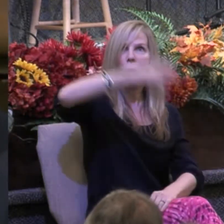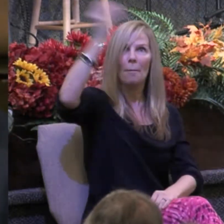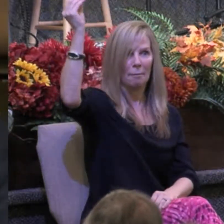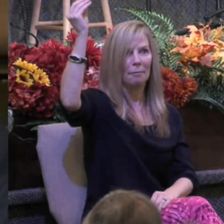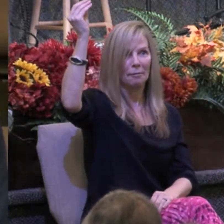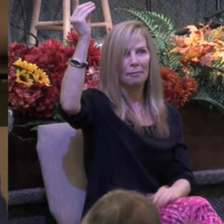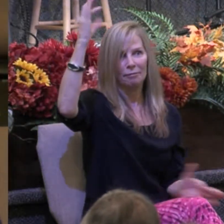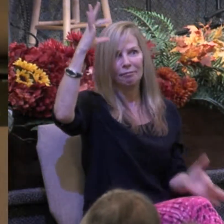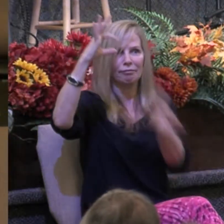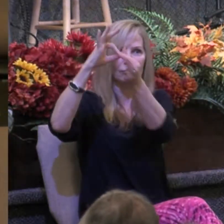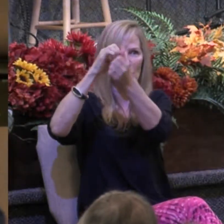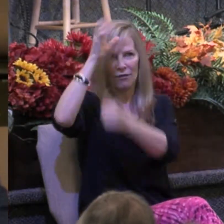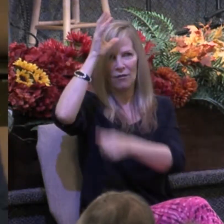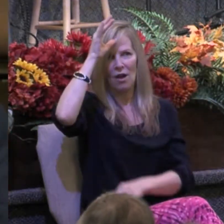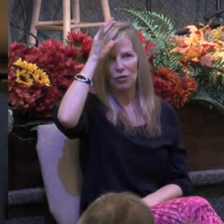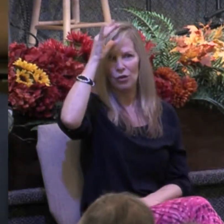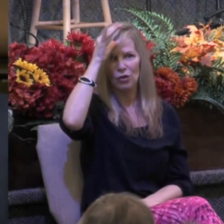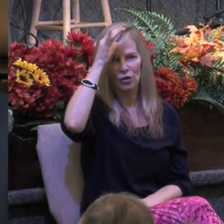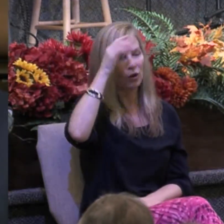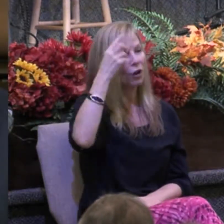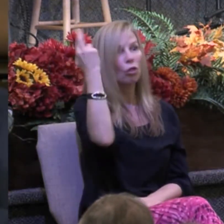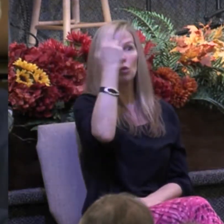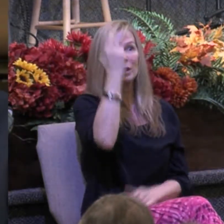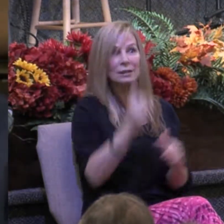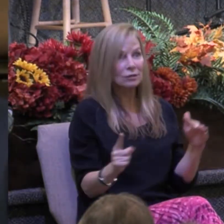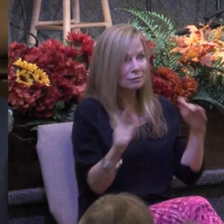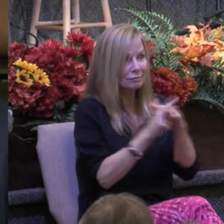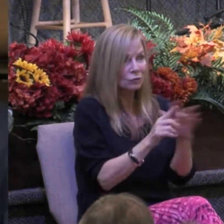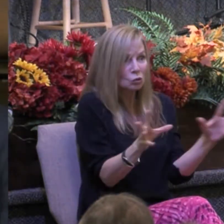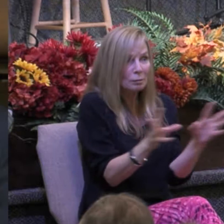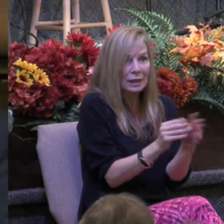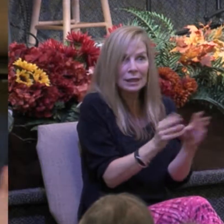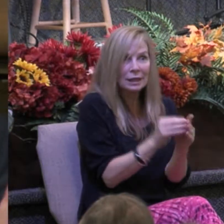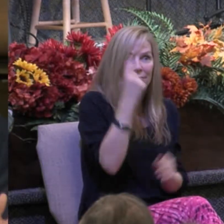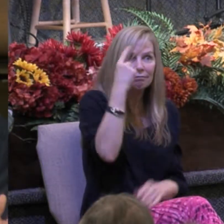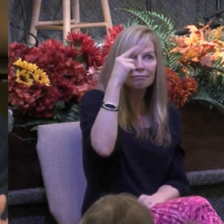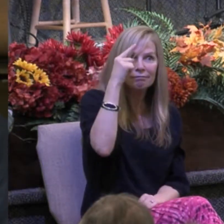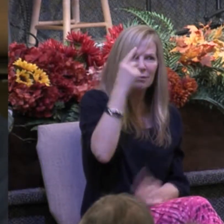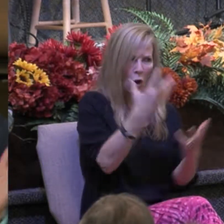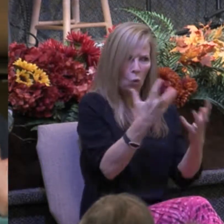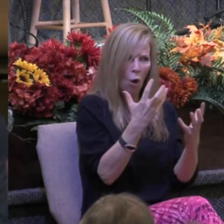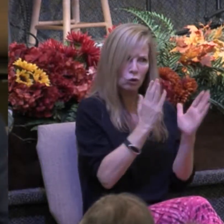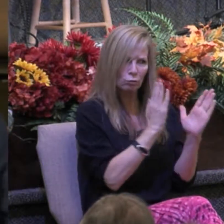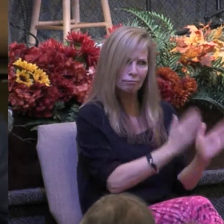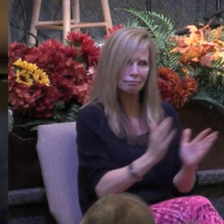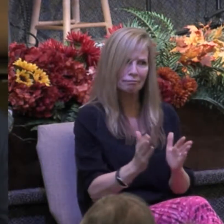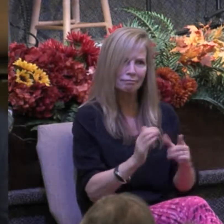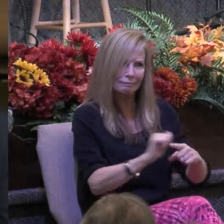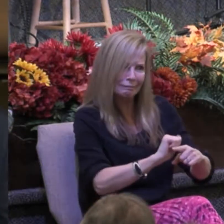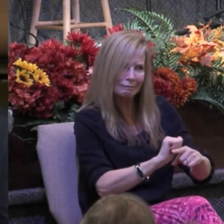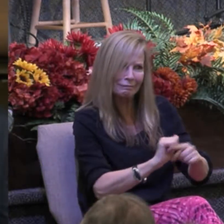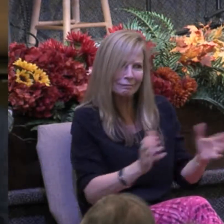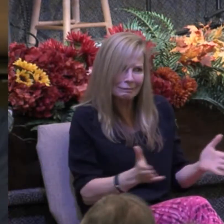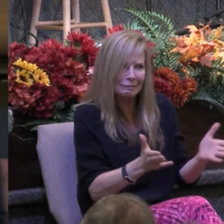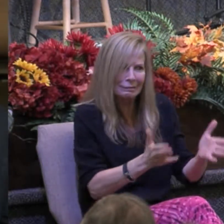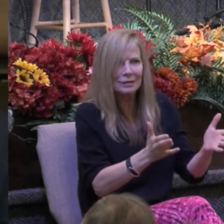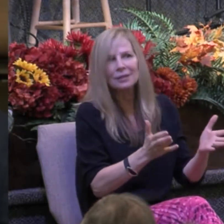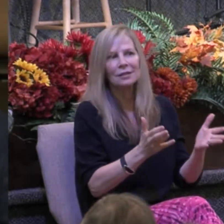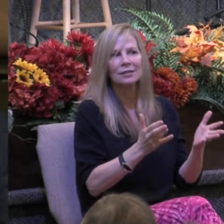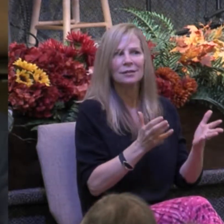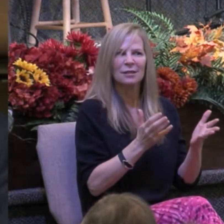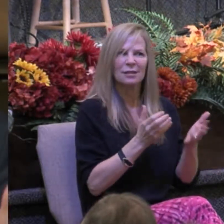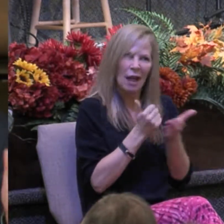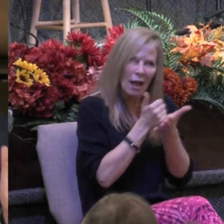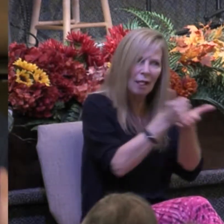purpose in meeting with them was to prepare them to minister for him. In other words, he was getting them ready, folks. He was equipping